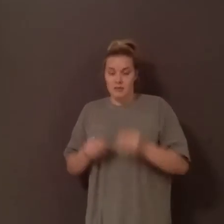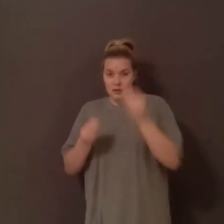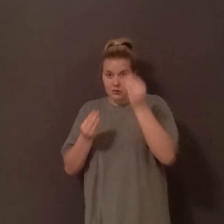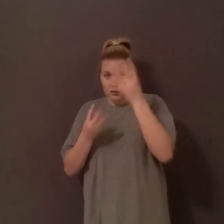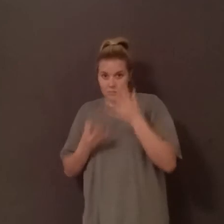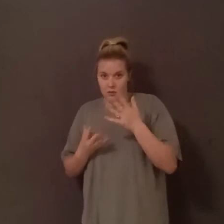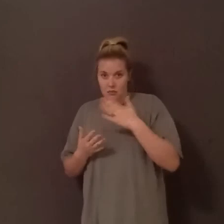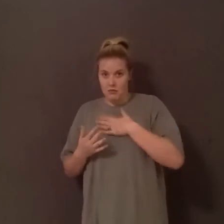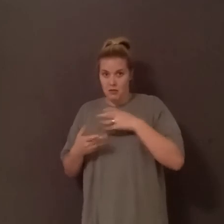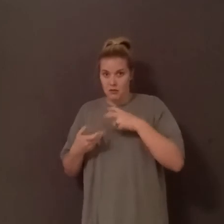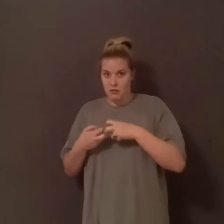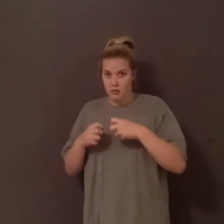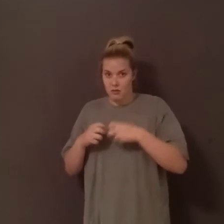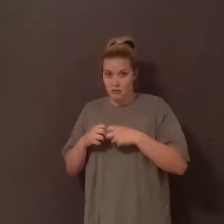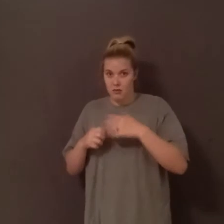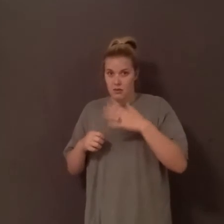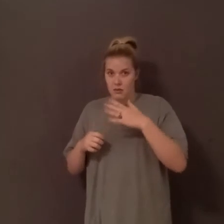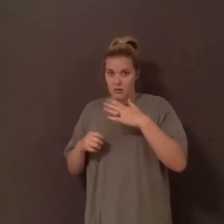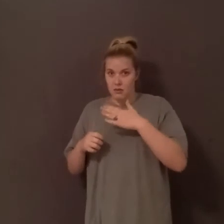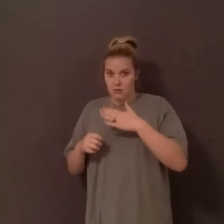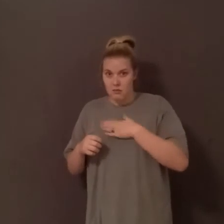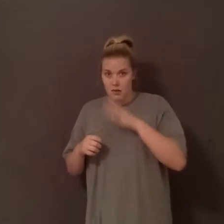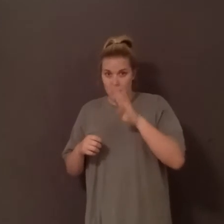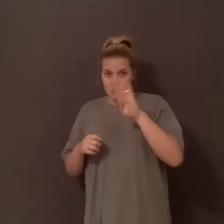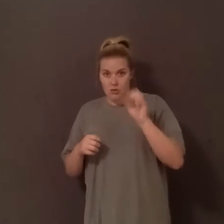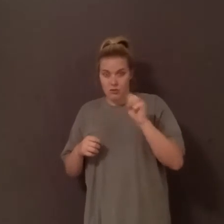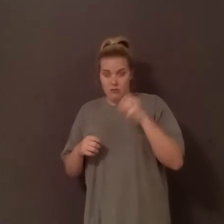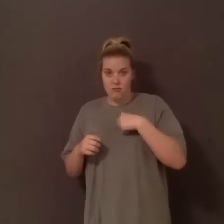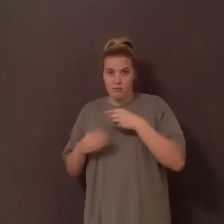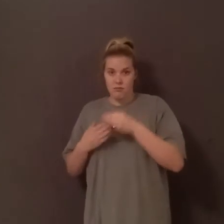problem is that I buy my own bullshit. Okay. Okay, go ahead.